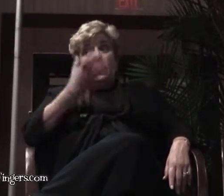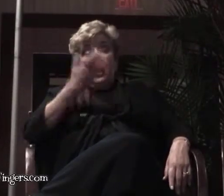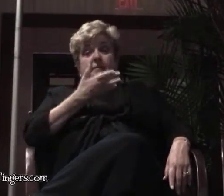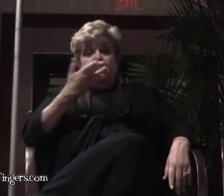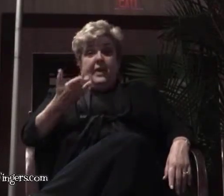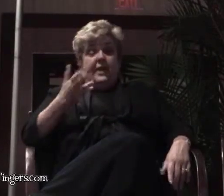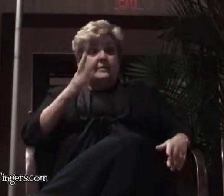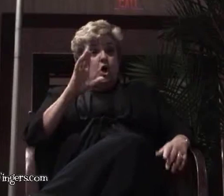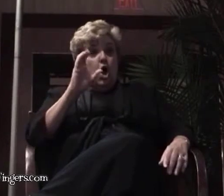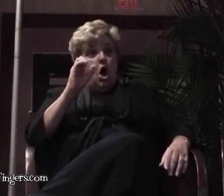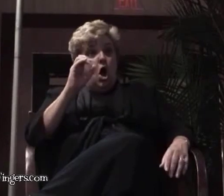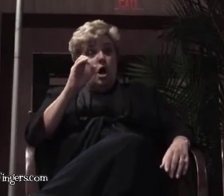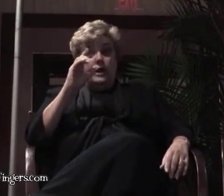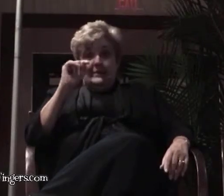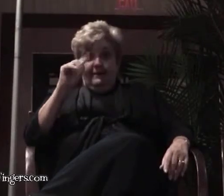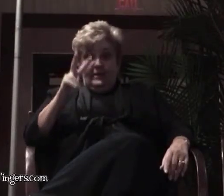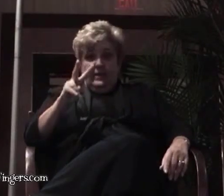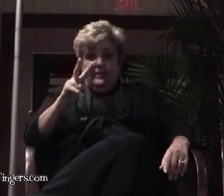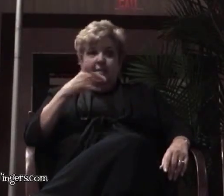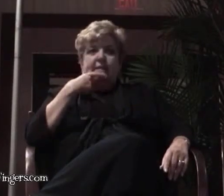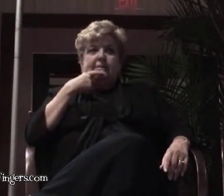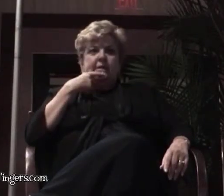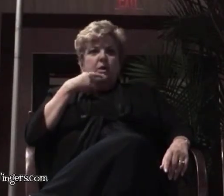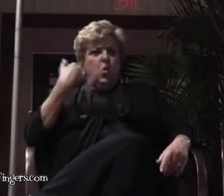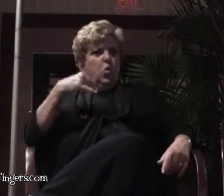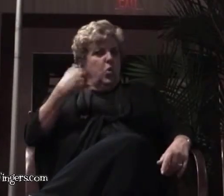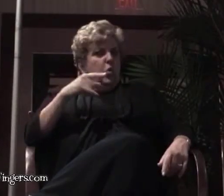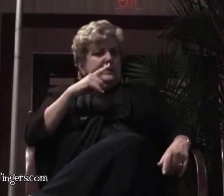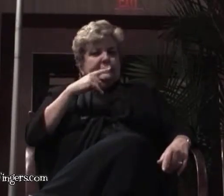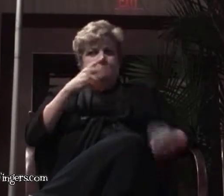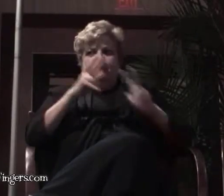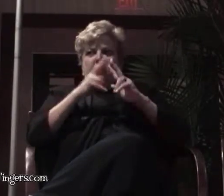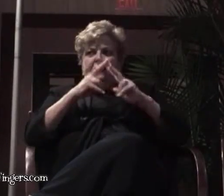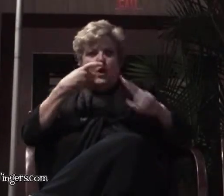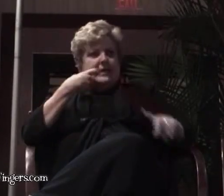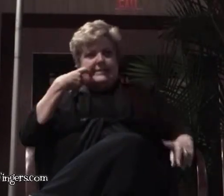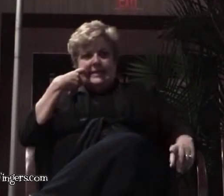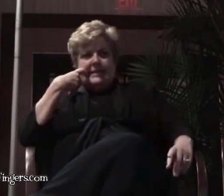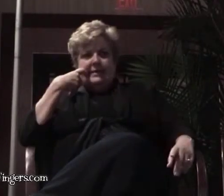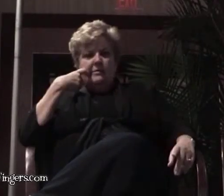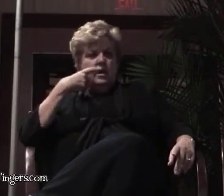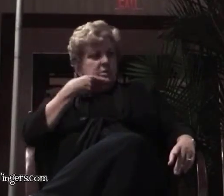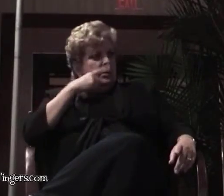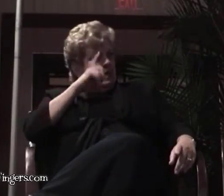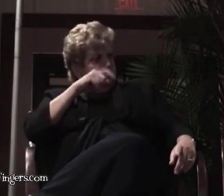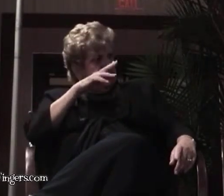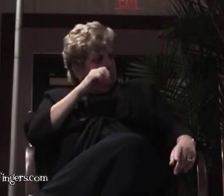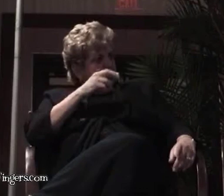was being overprescribed and how addictive it is. And I thought, man, that must be true, because when I'm out of